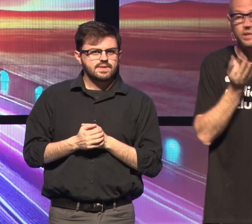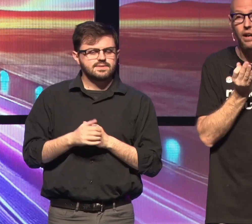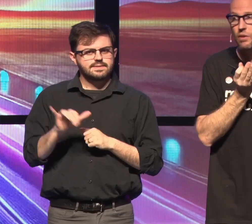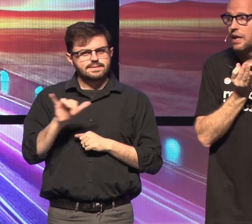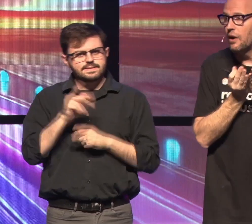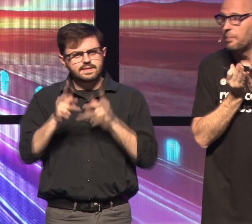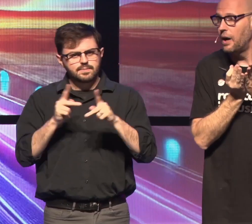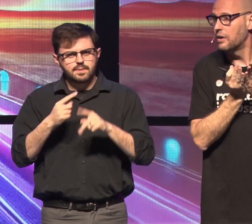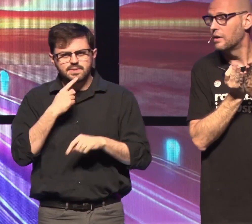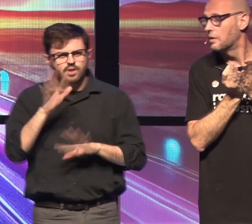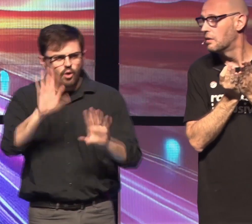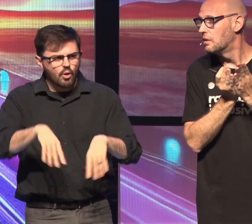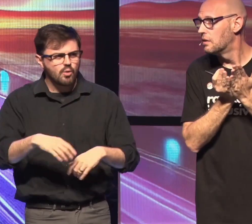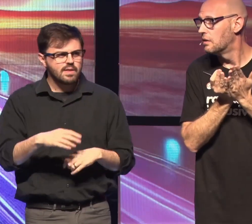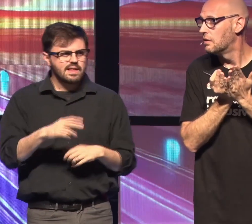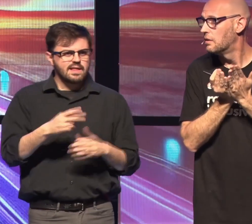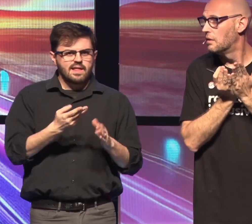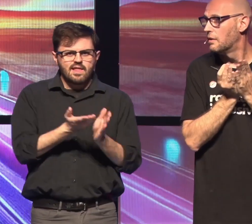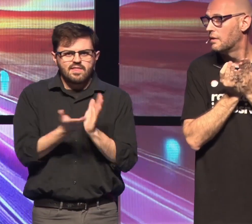Don't you dare read Harry Potter.